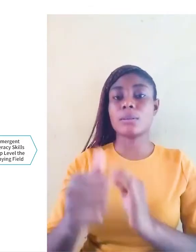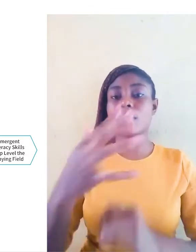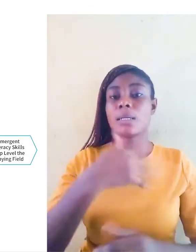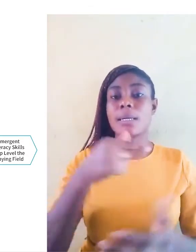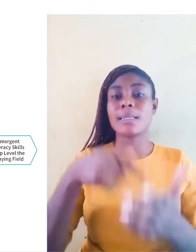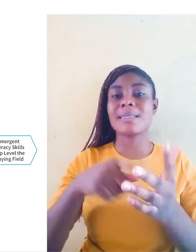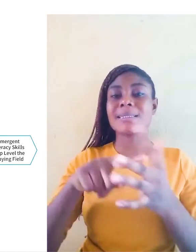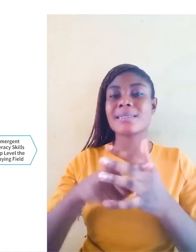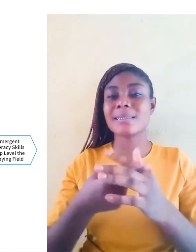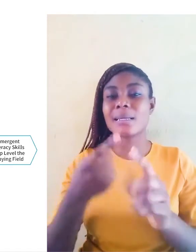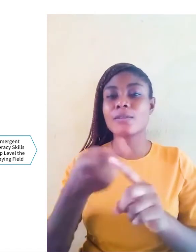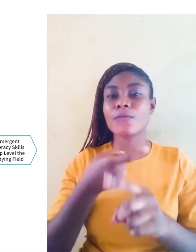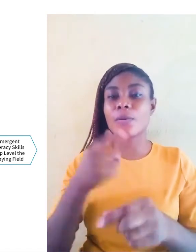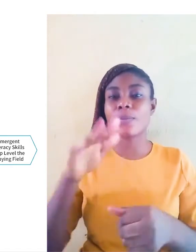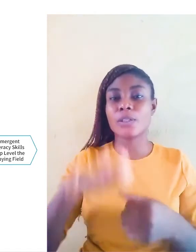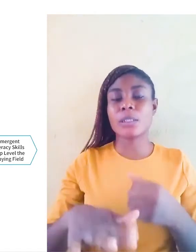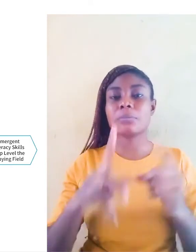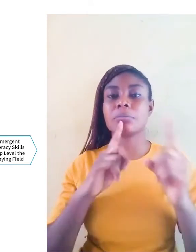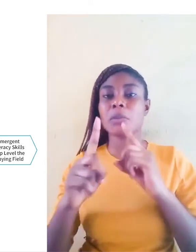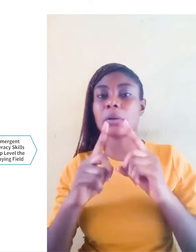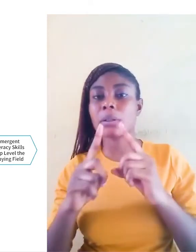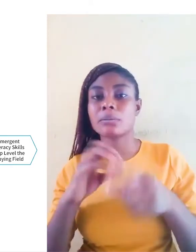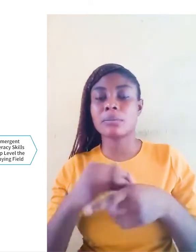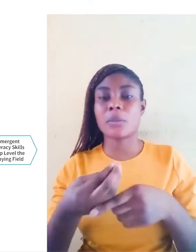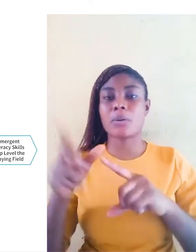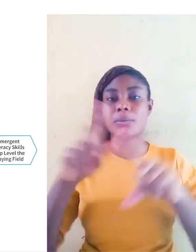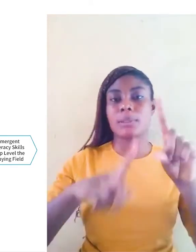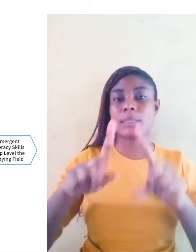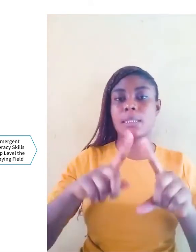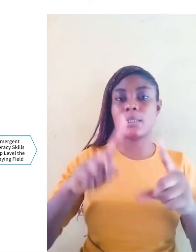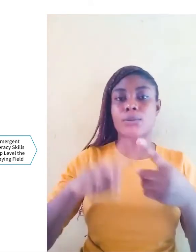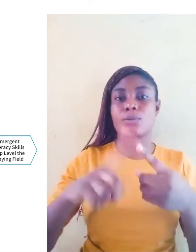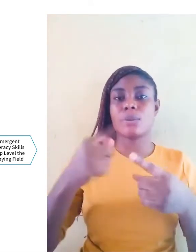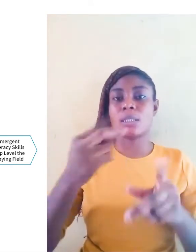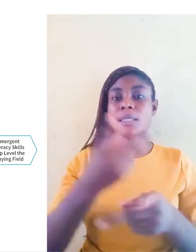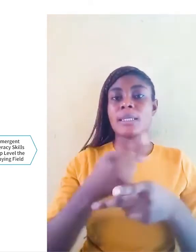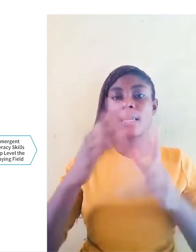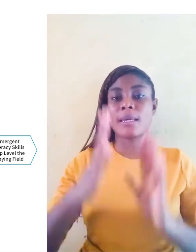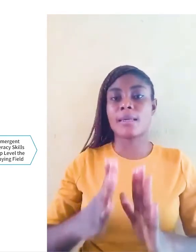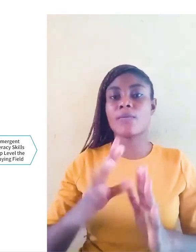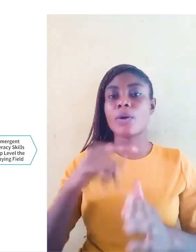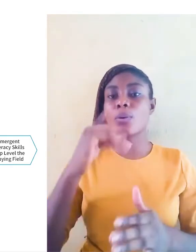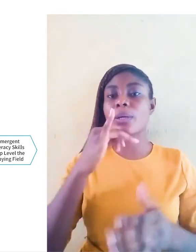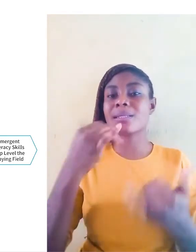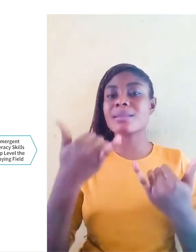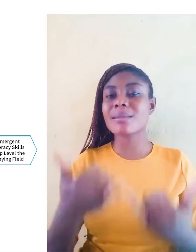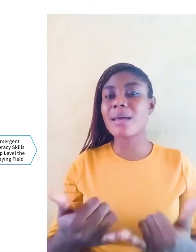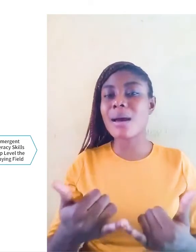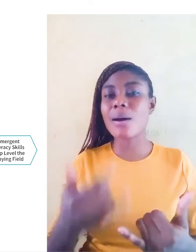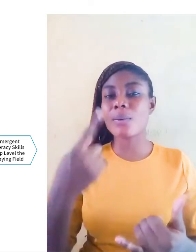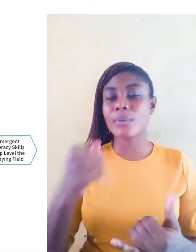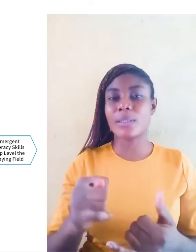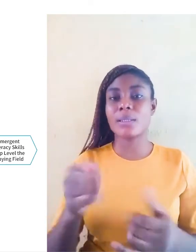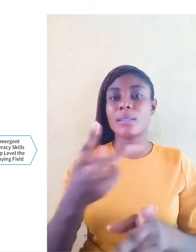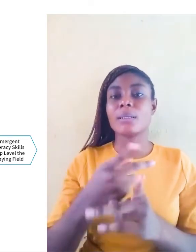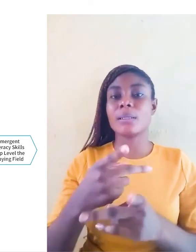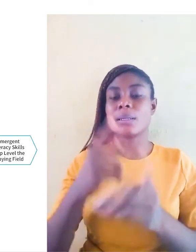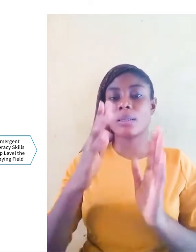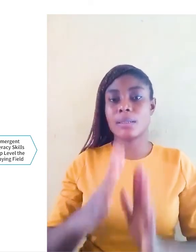this starts from the child talking or signing to the caregiver, who is now the intentional